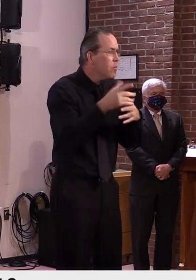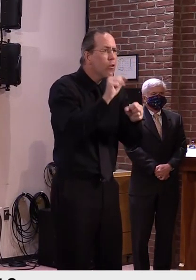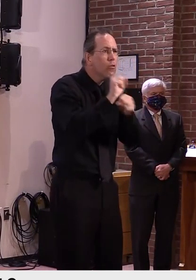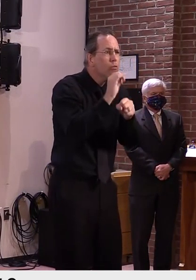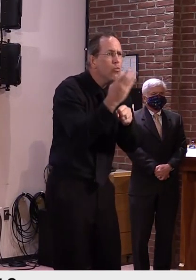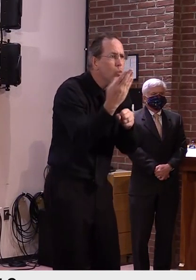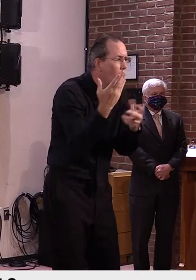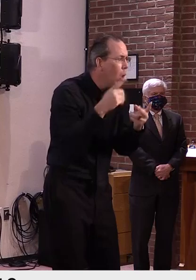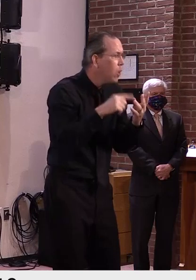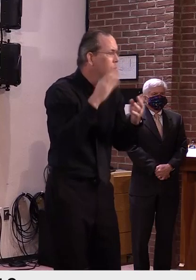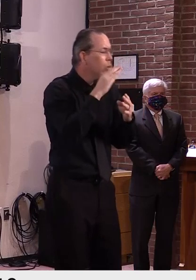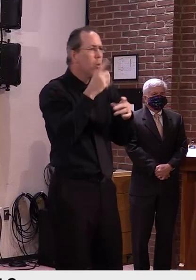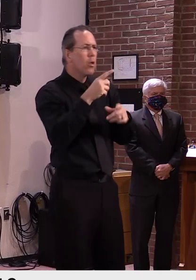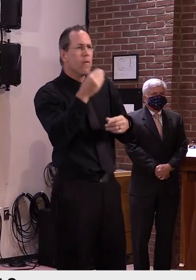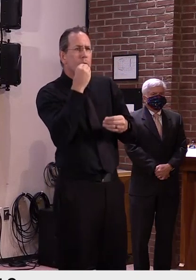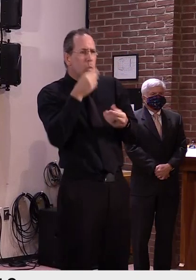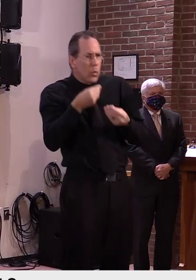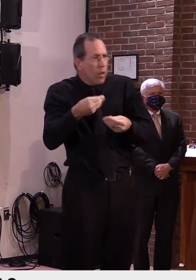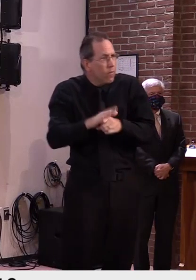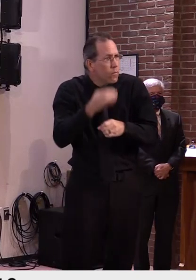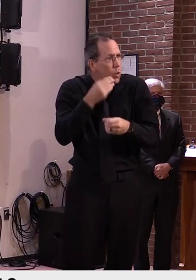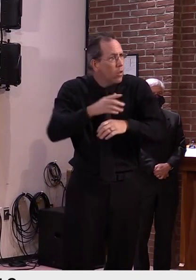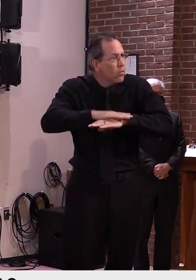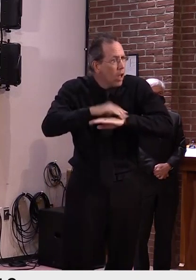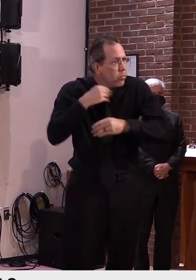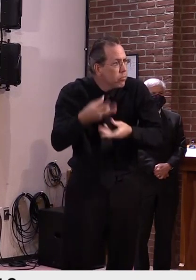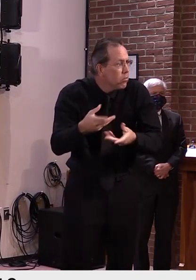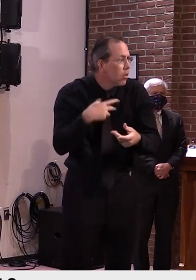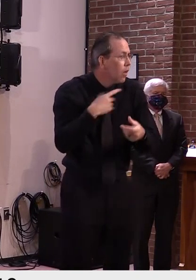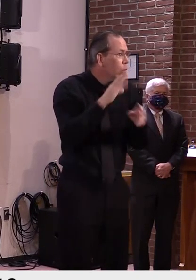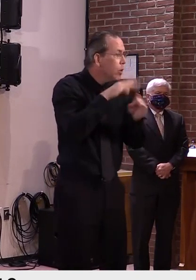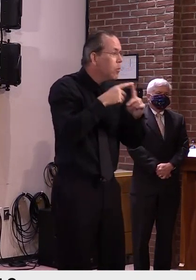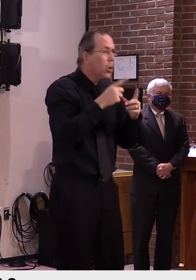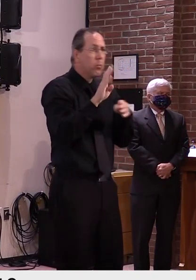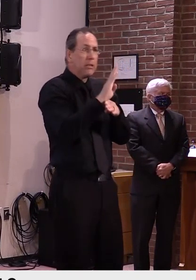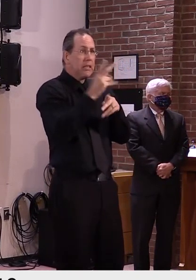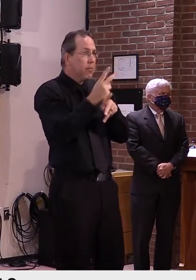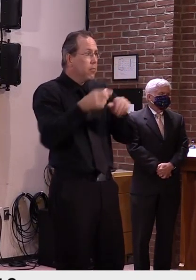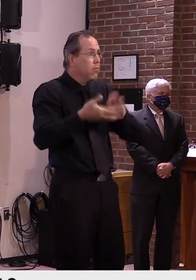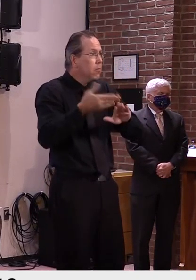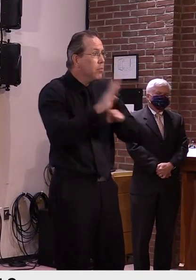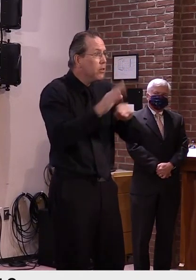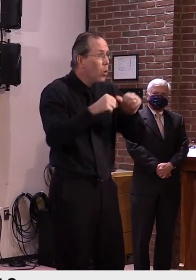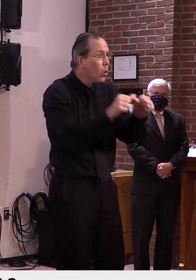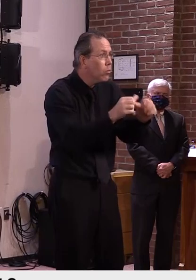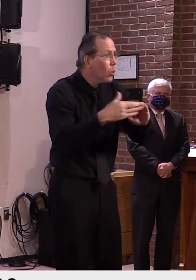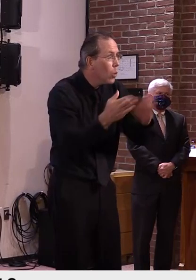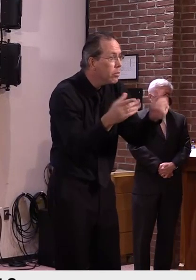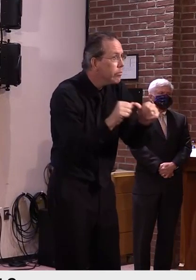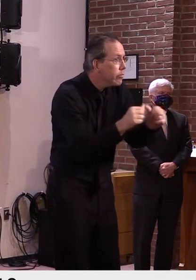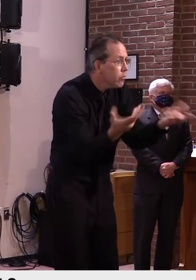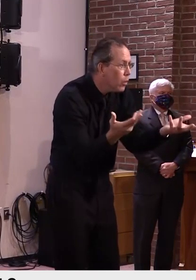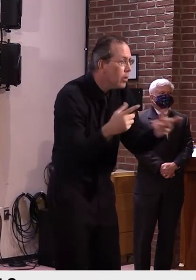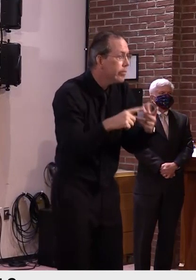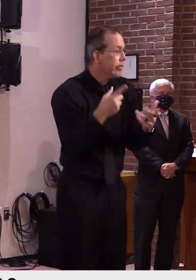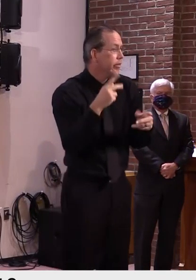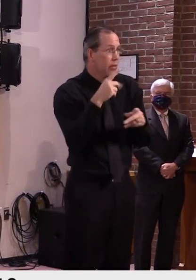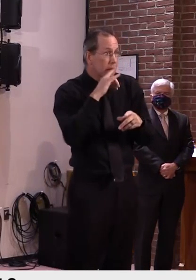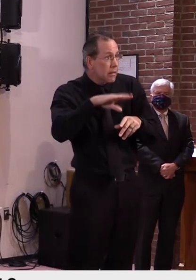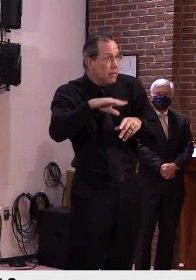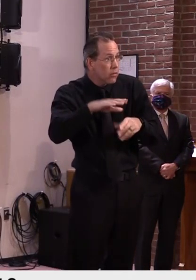open. Fear about whether your kids are falling behind and if they'll ever catch up.